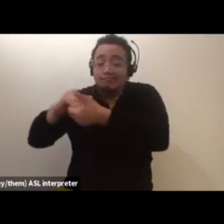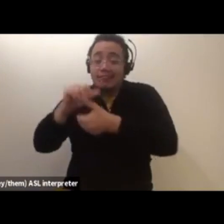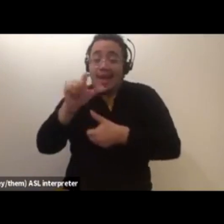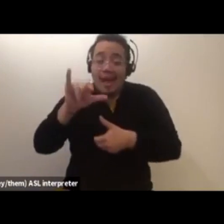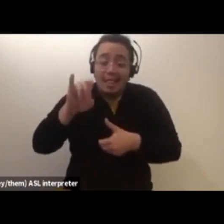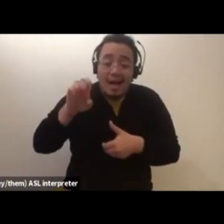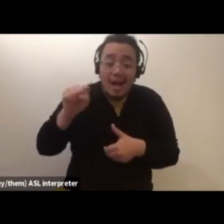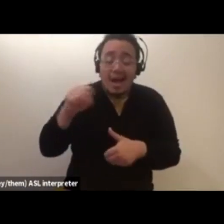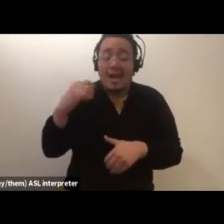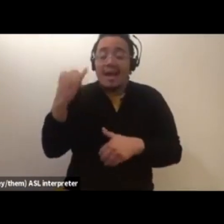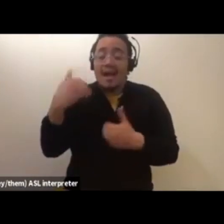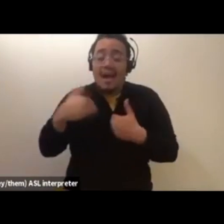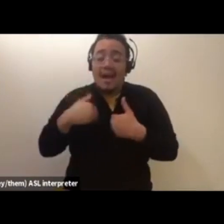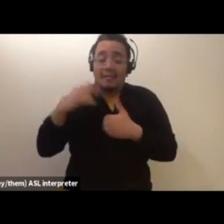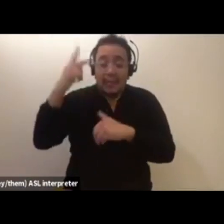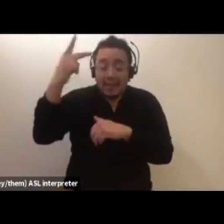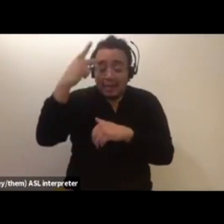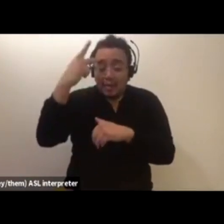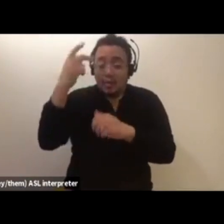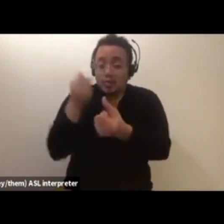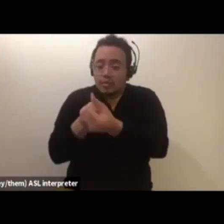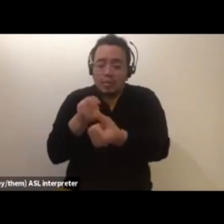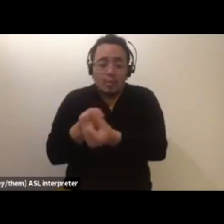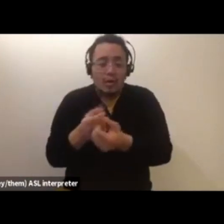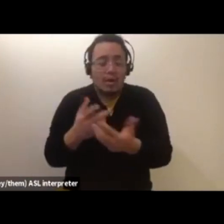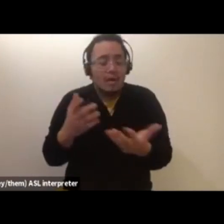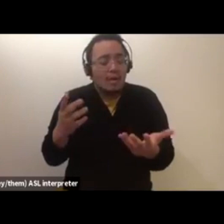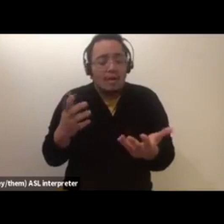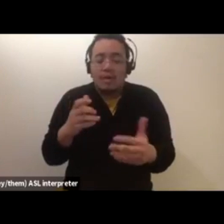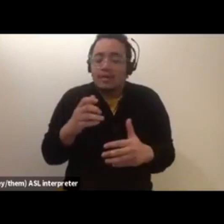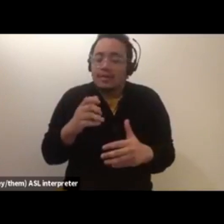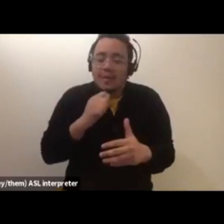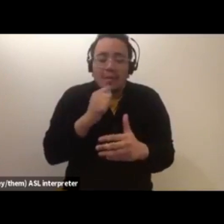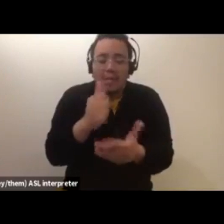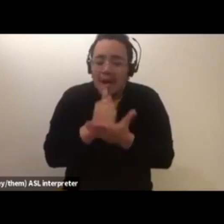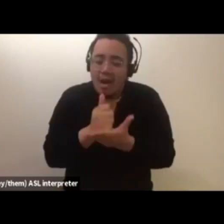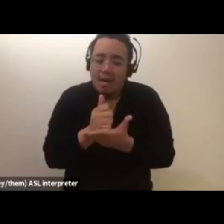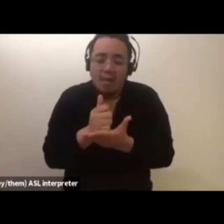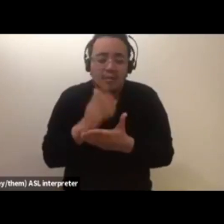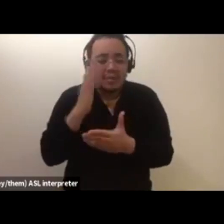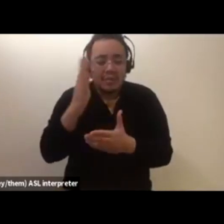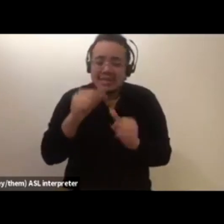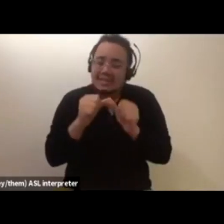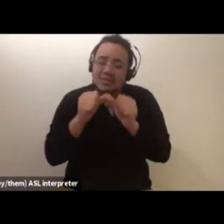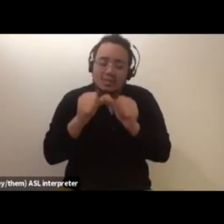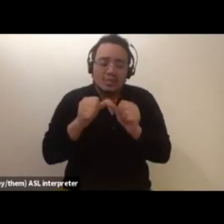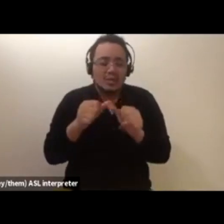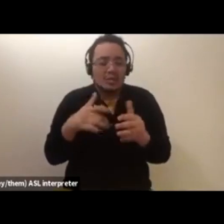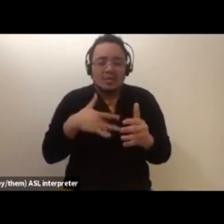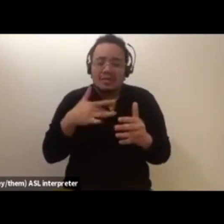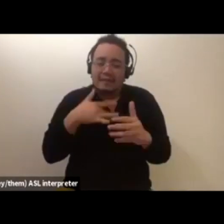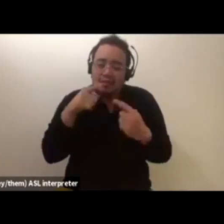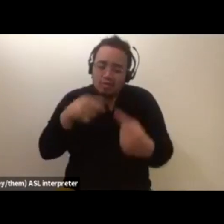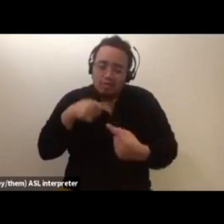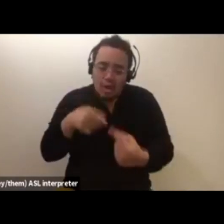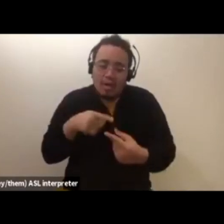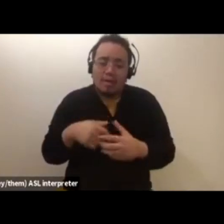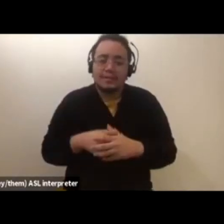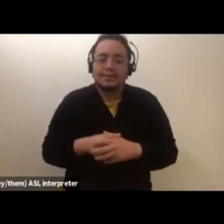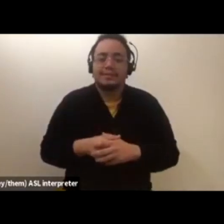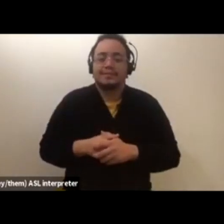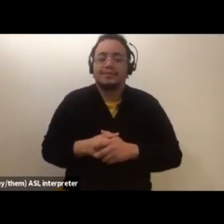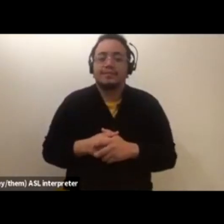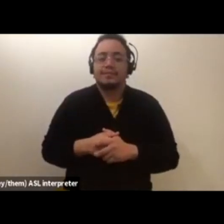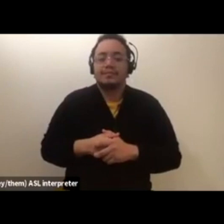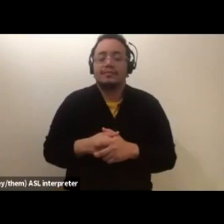know a murder that happened on 79th Street in Miami last year. You know, someone that was an ex-police chief or something told me that, you know, she would get back